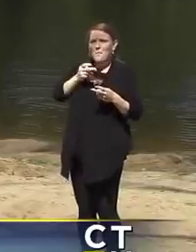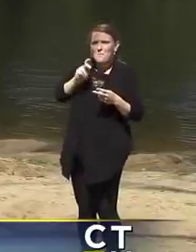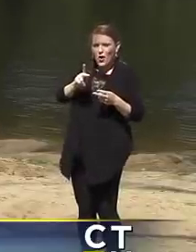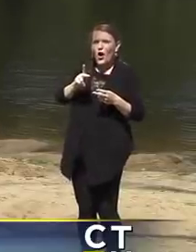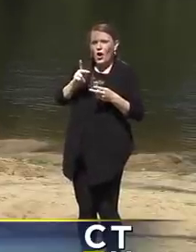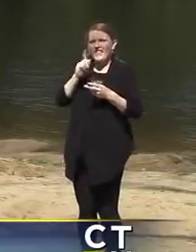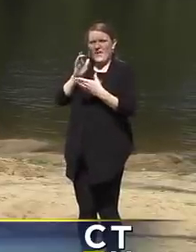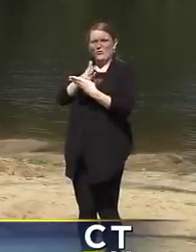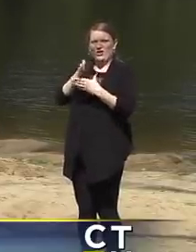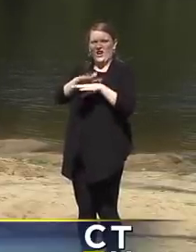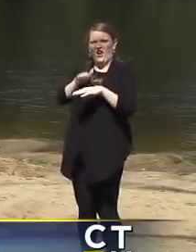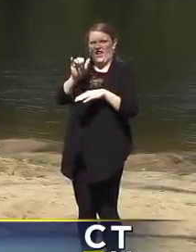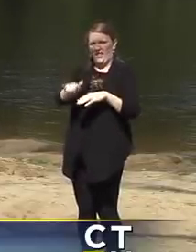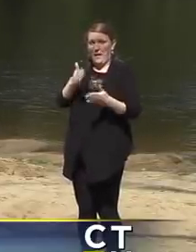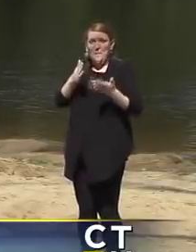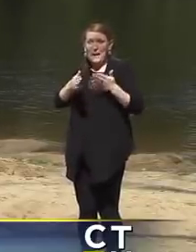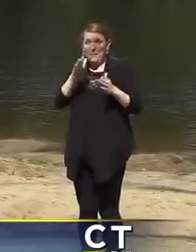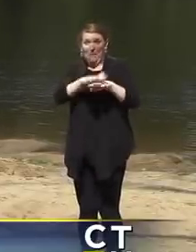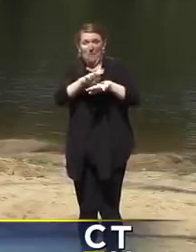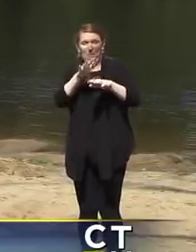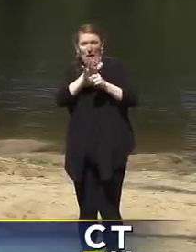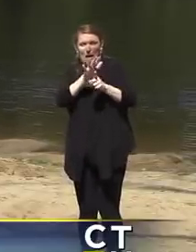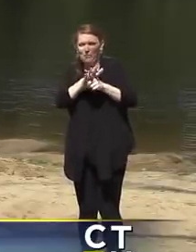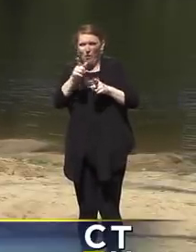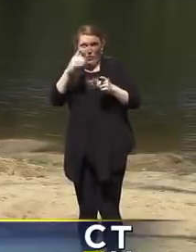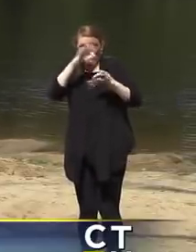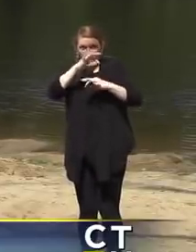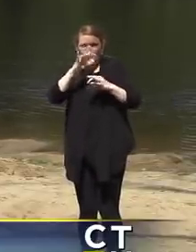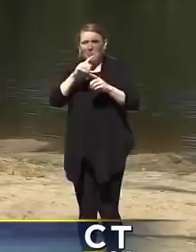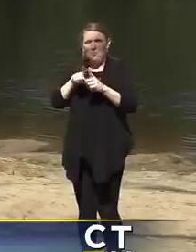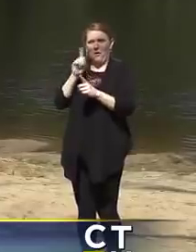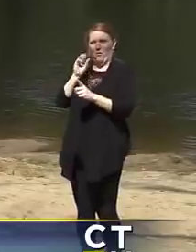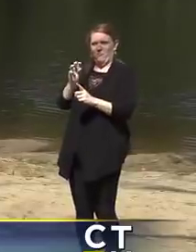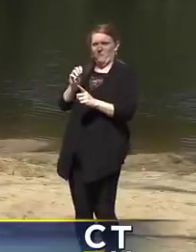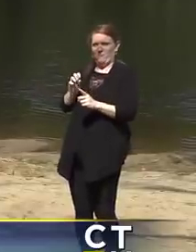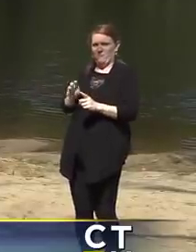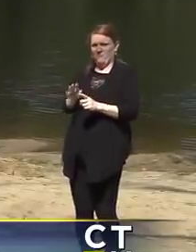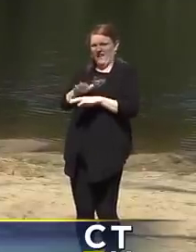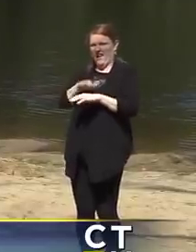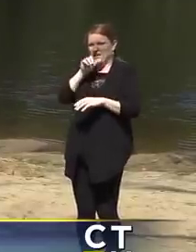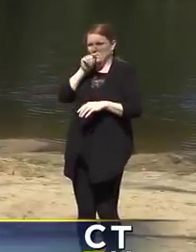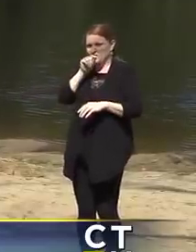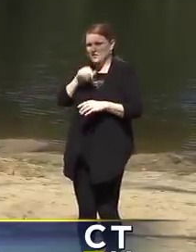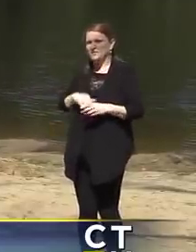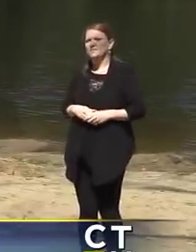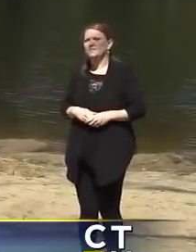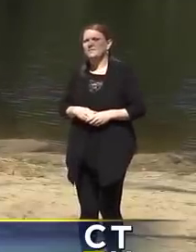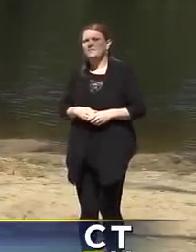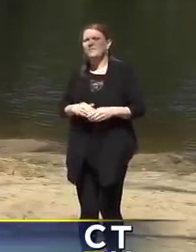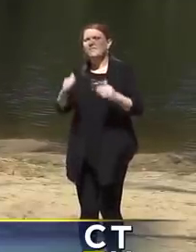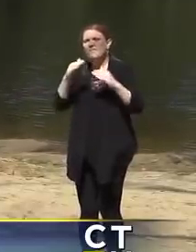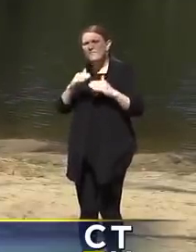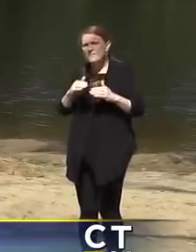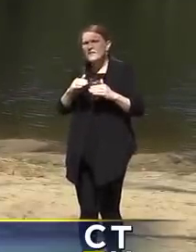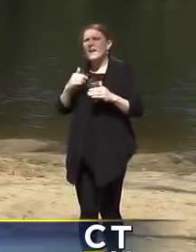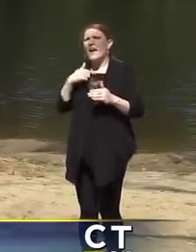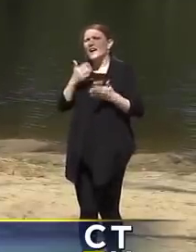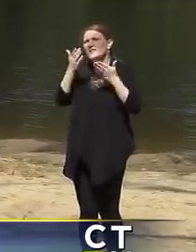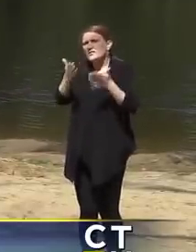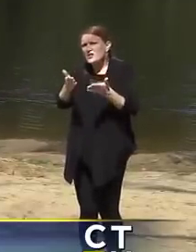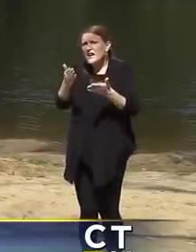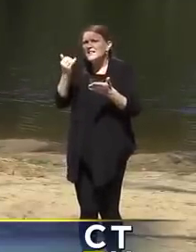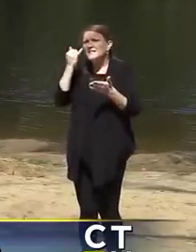4, come early in the day if you're choosing to go to a popular park or to a shoreline beach, or come during a